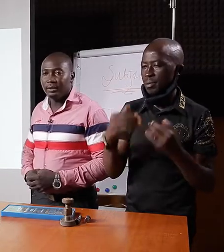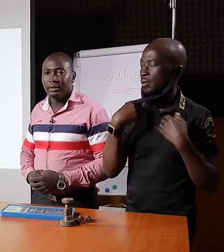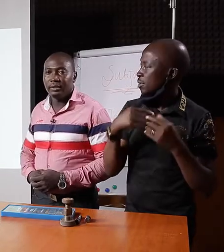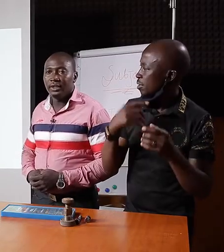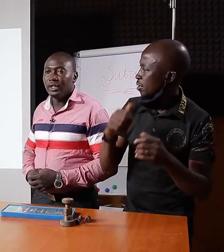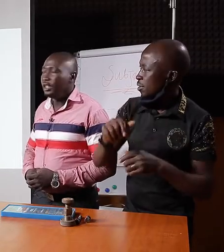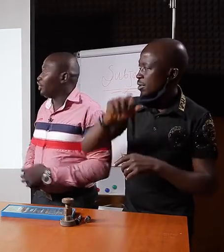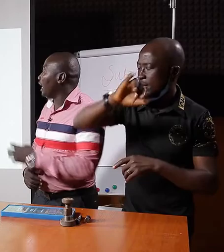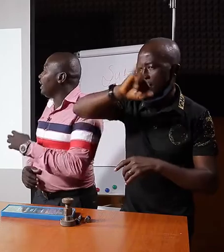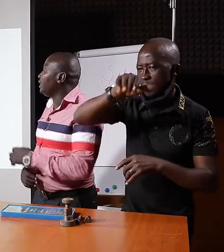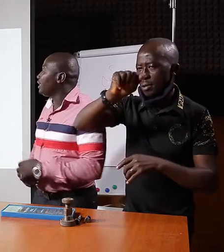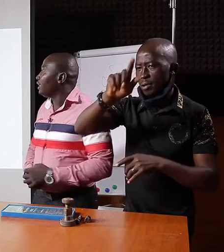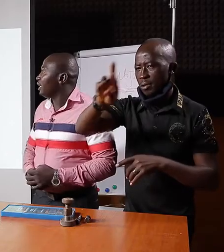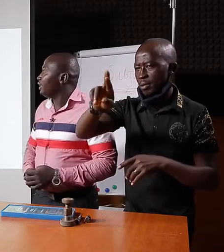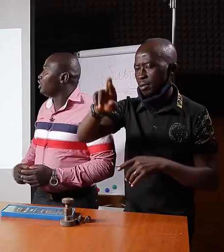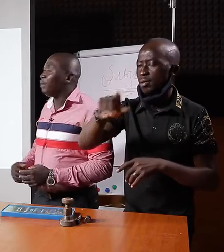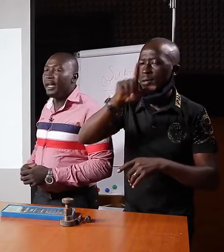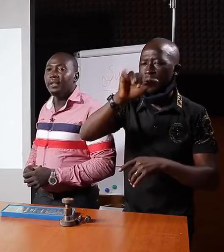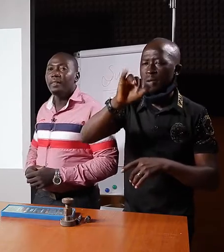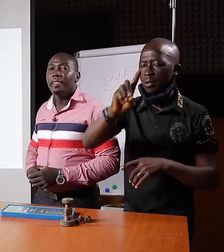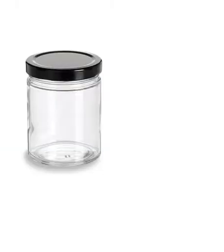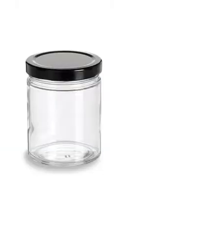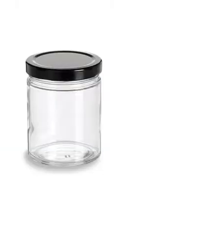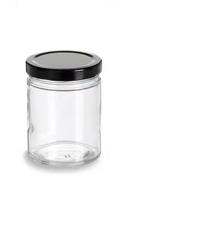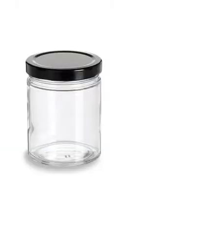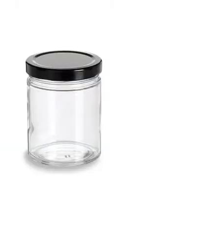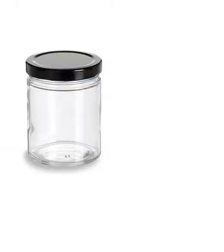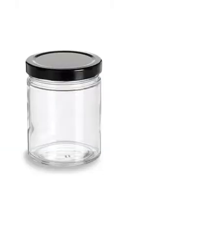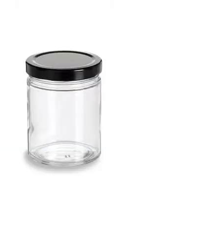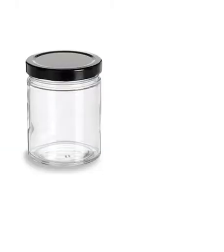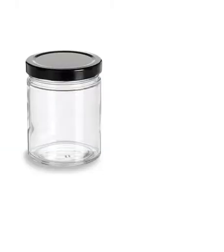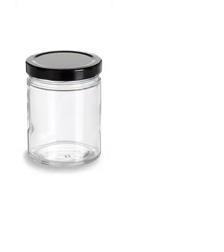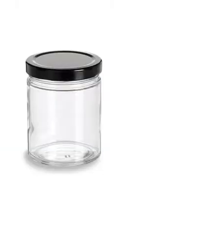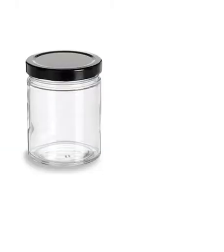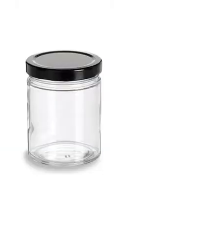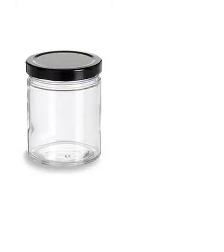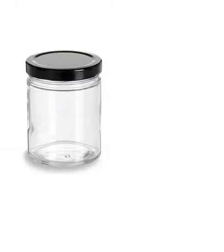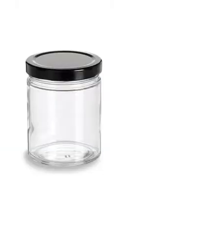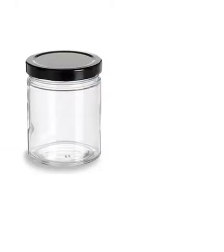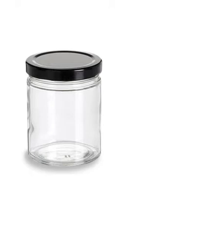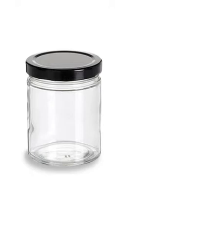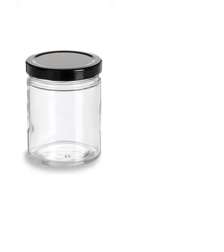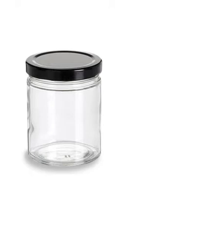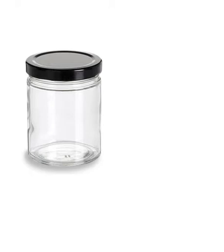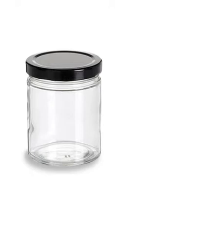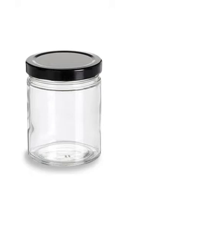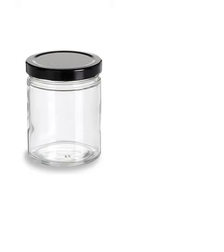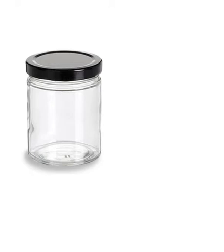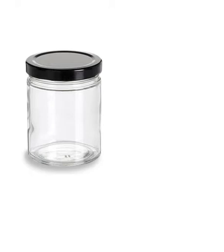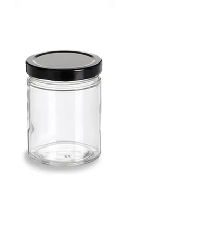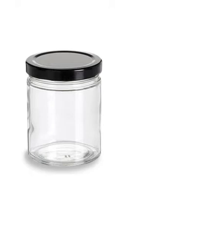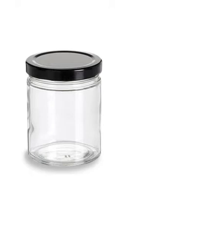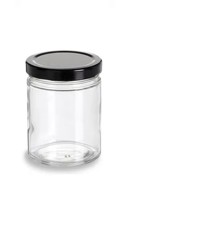lid. The jar lid is displayed, and it's also carried a thread on the